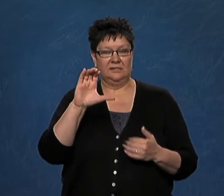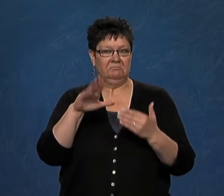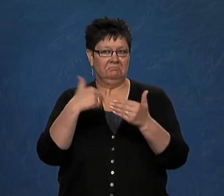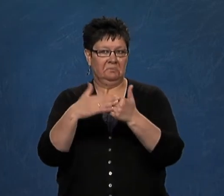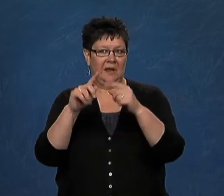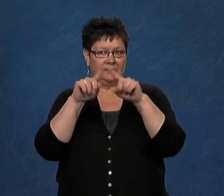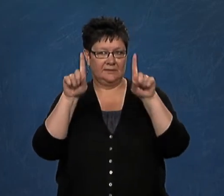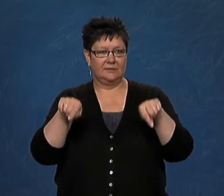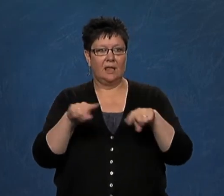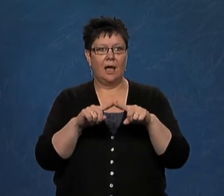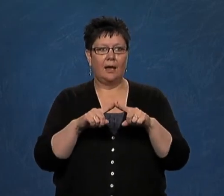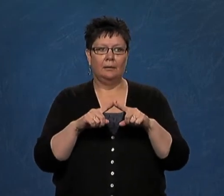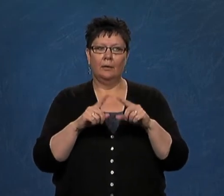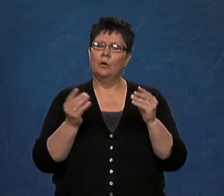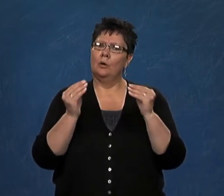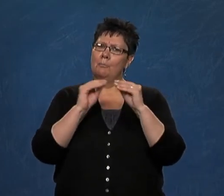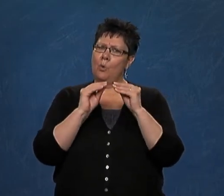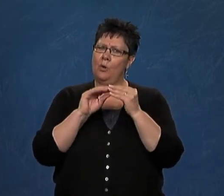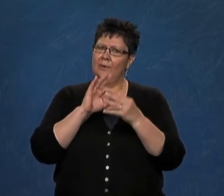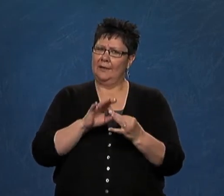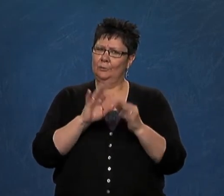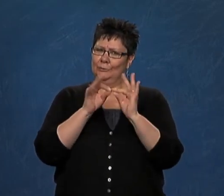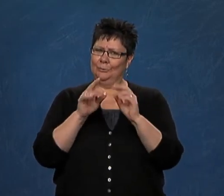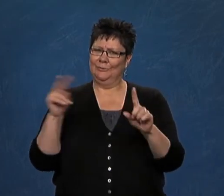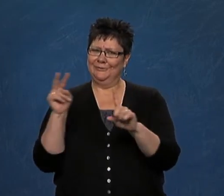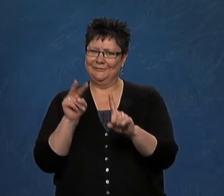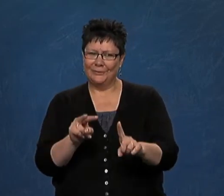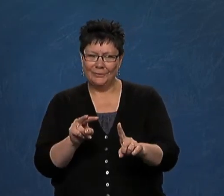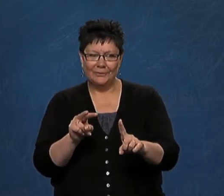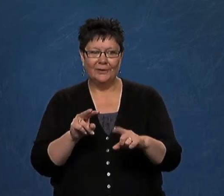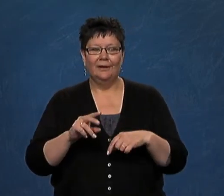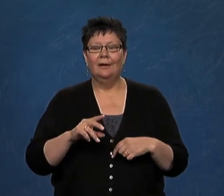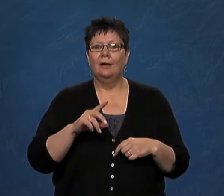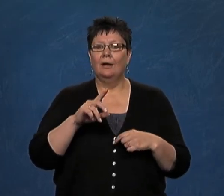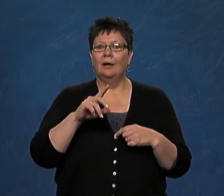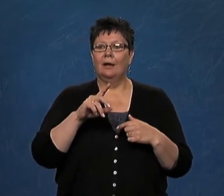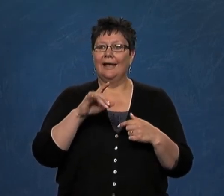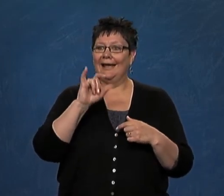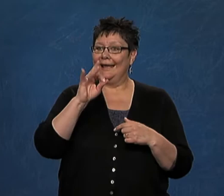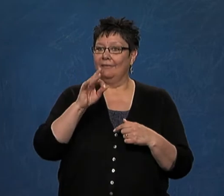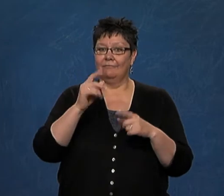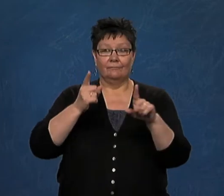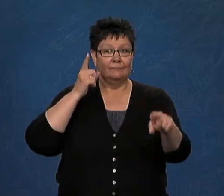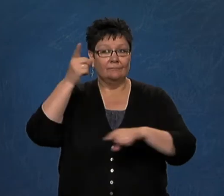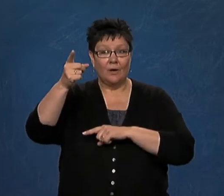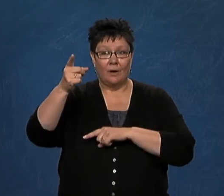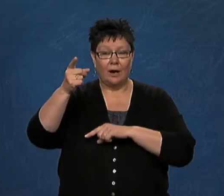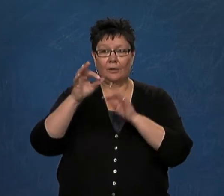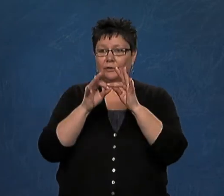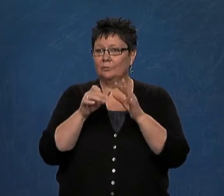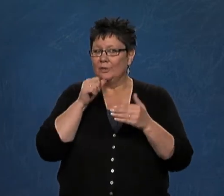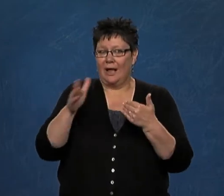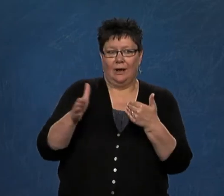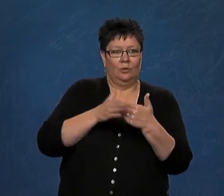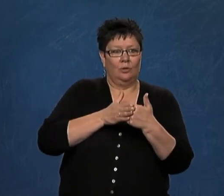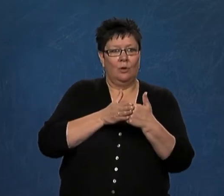Now in Wisconsin, the next slide, it's more relevant to interpreter's perspective. If it's far,